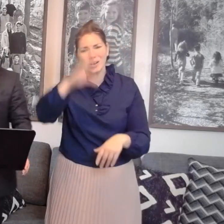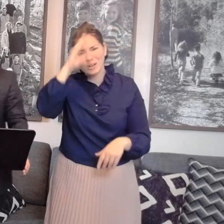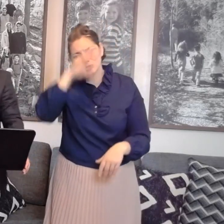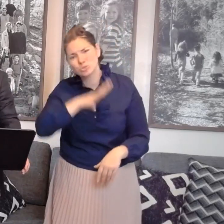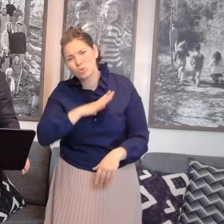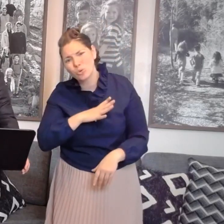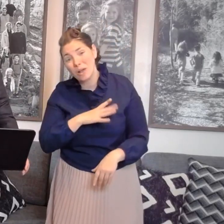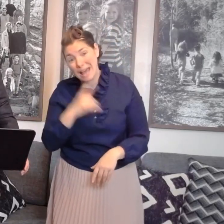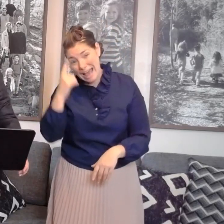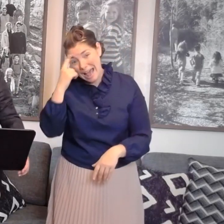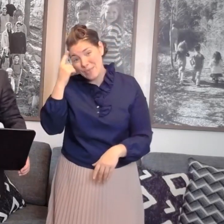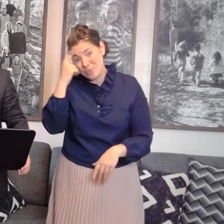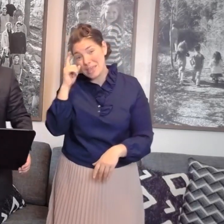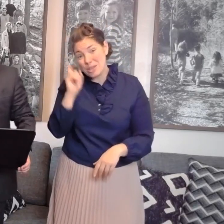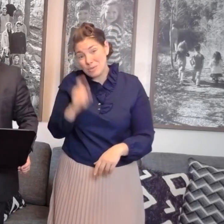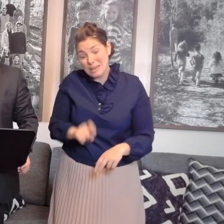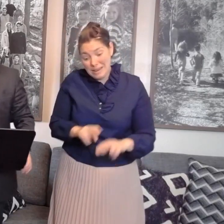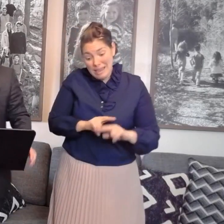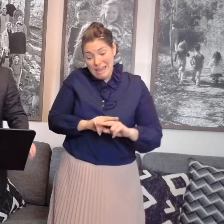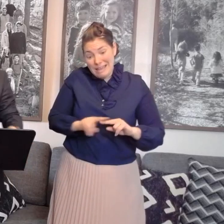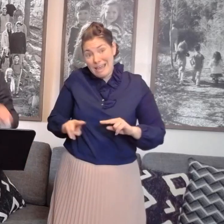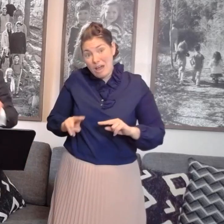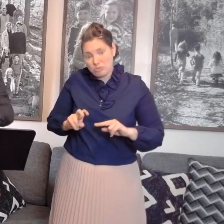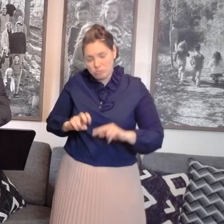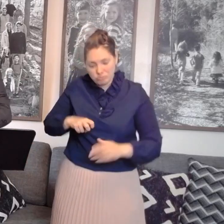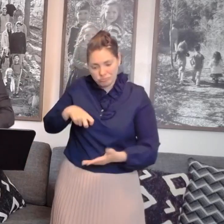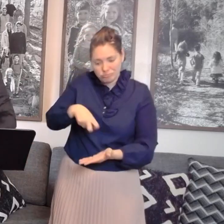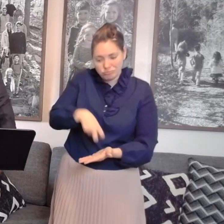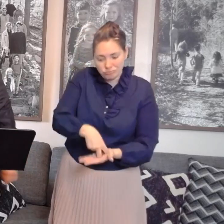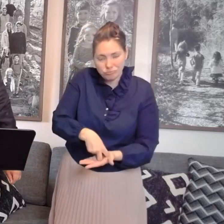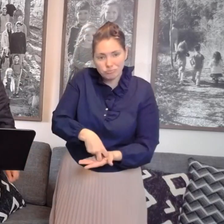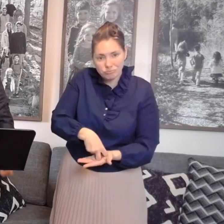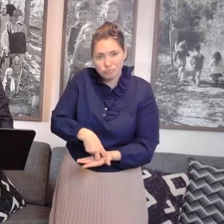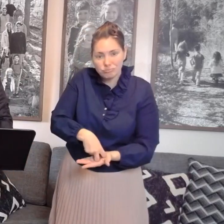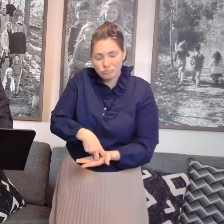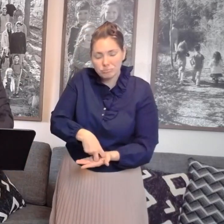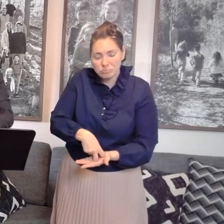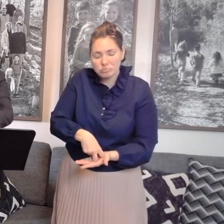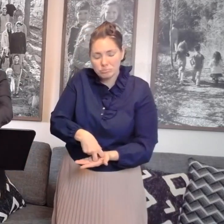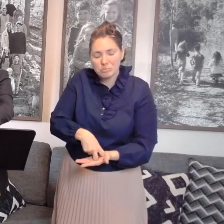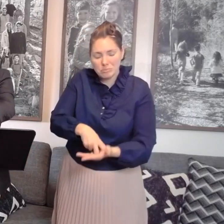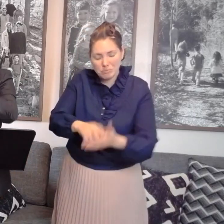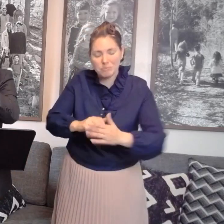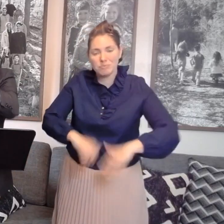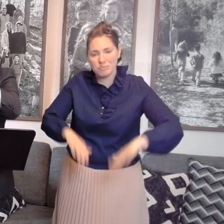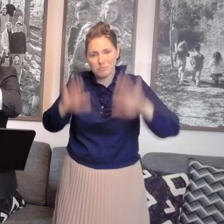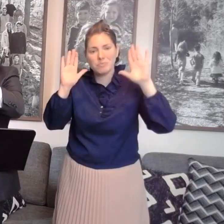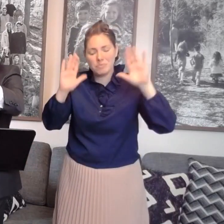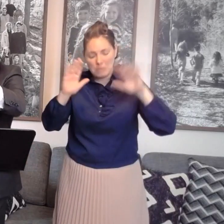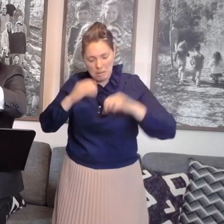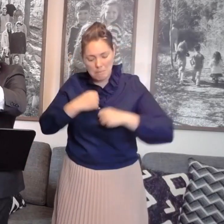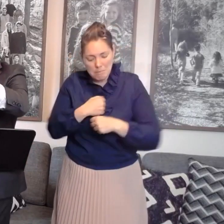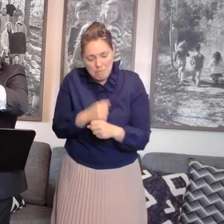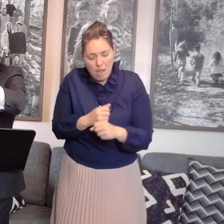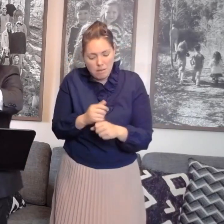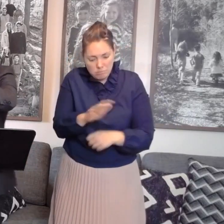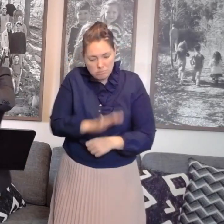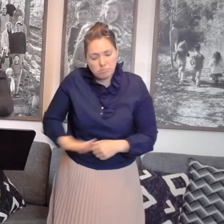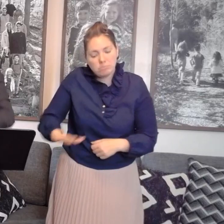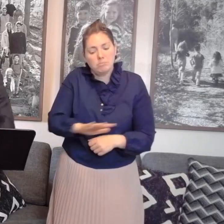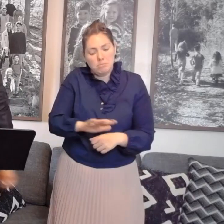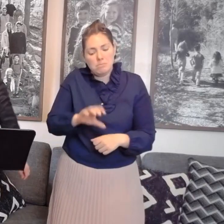I think you ought to slip out of that couch right now. You ought to put both of your knees on the ground. And you ought to build God a sanctuary